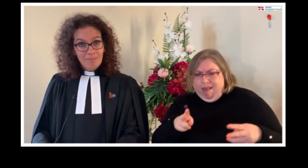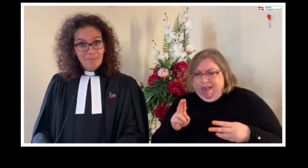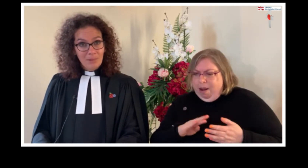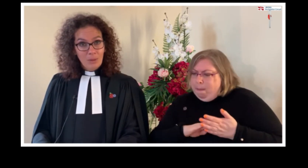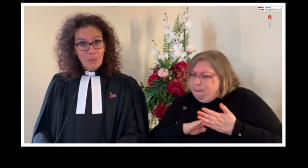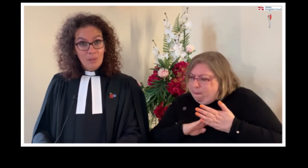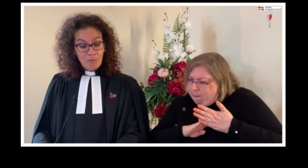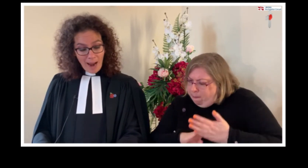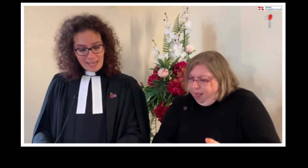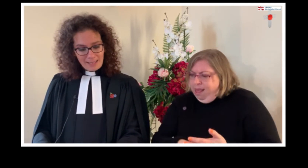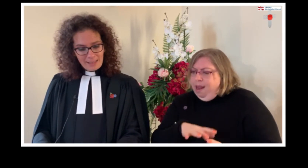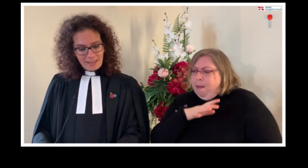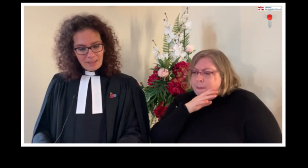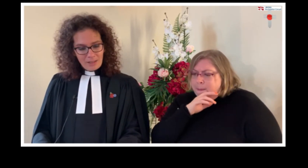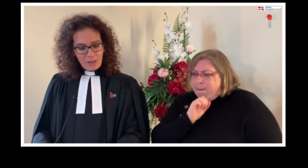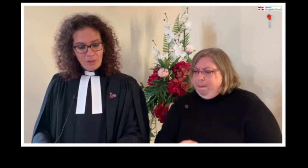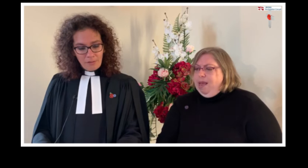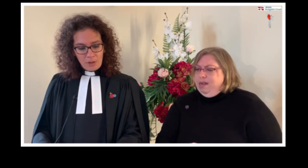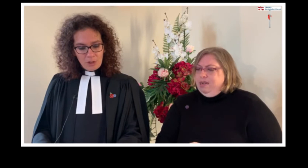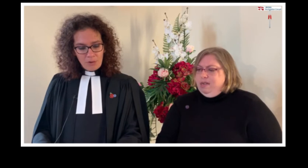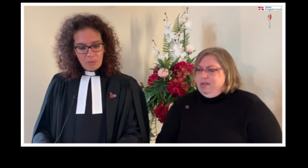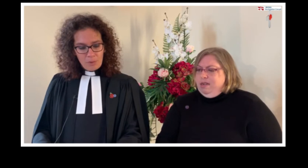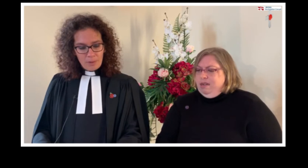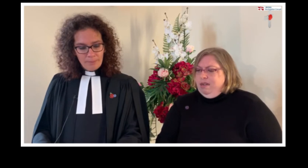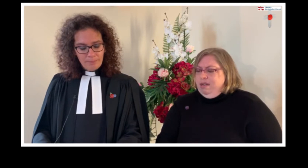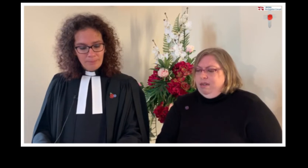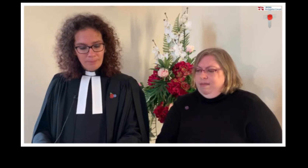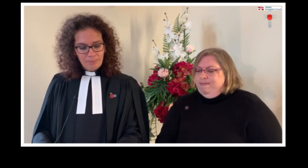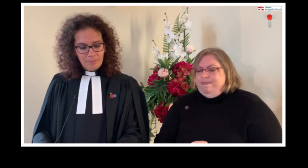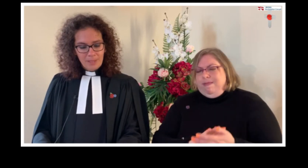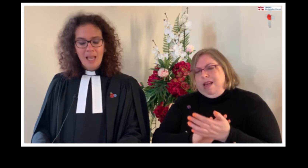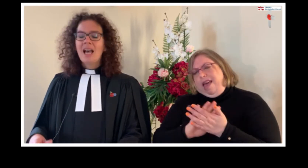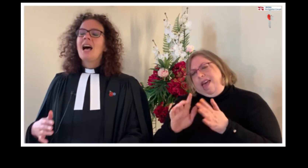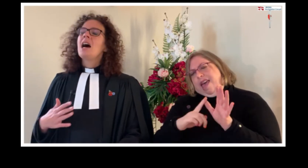Haig would write on the future of war.